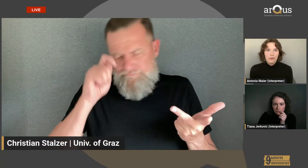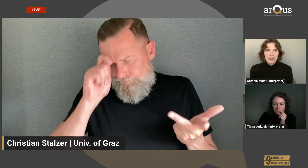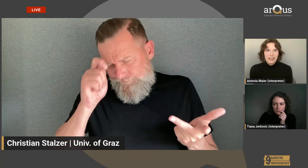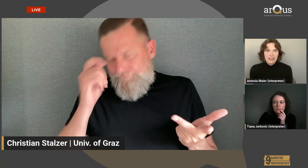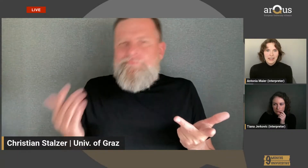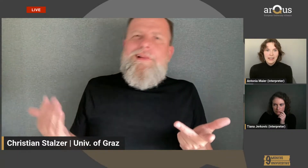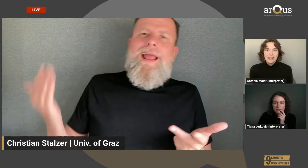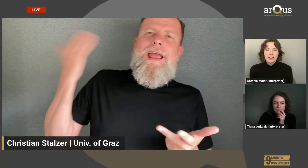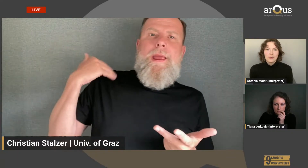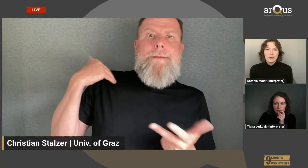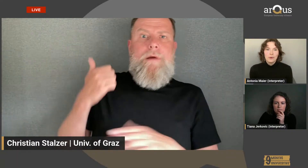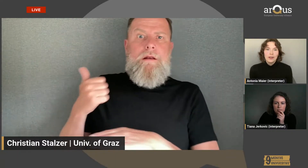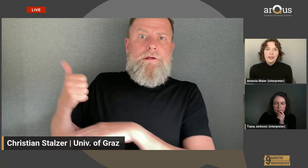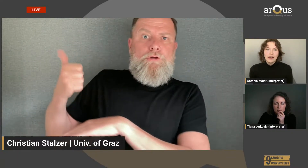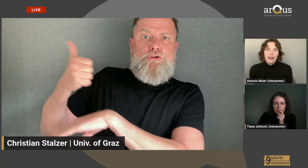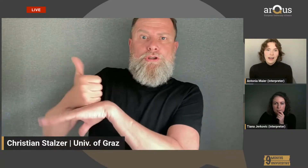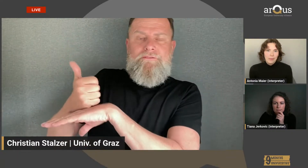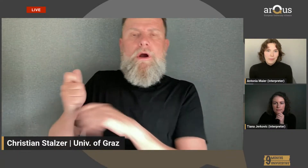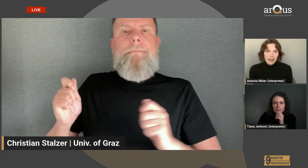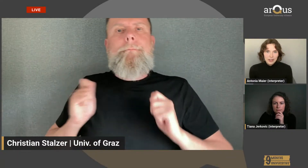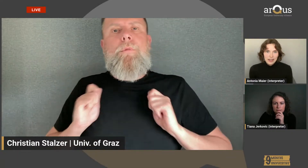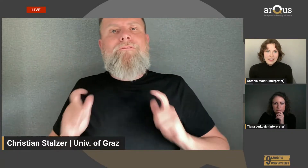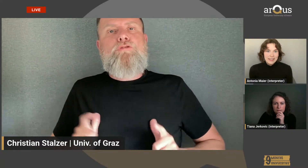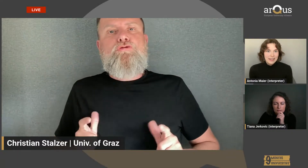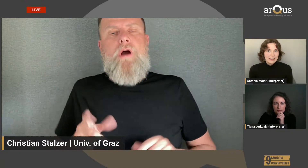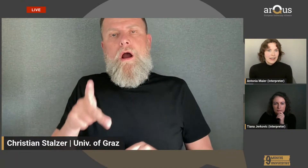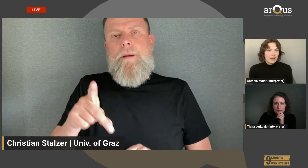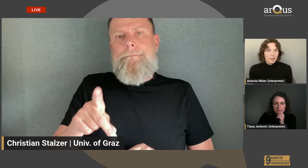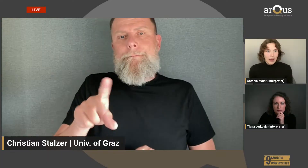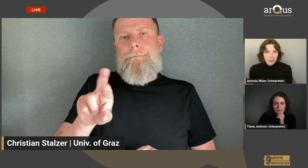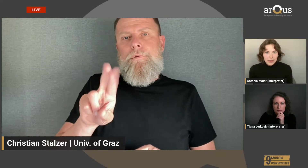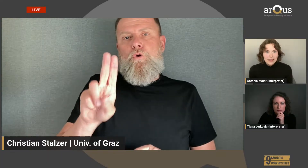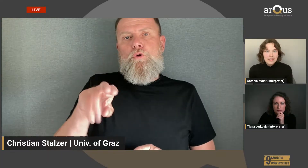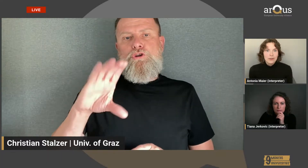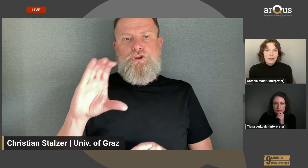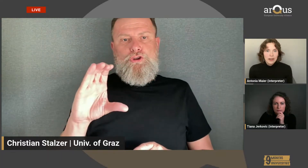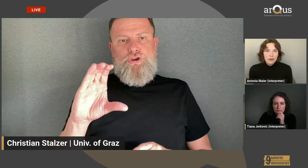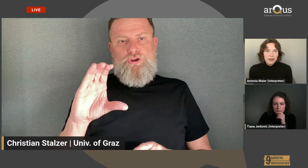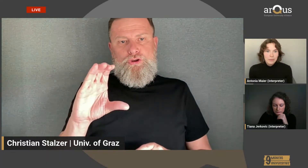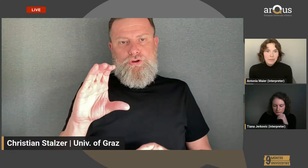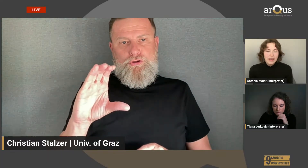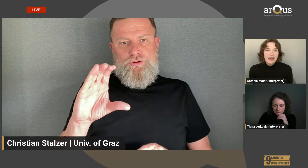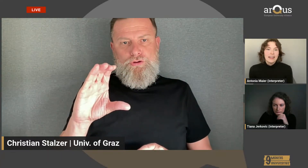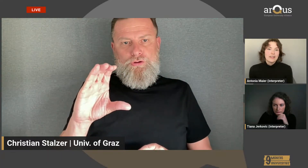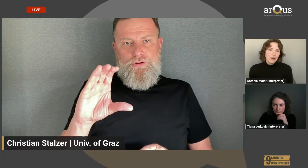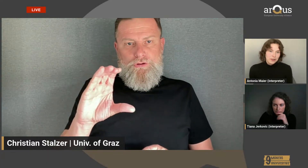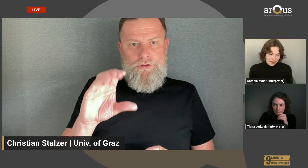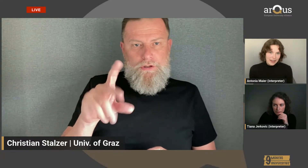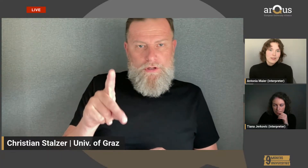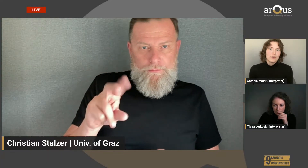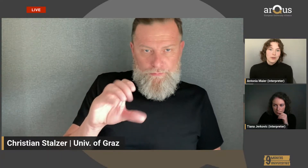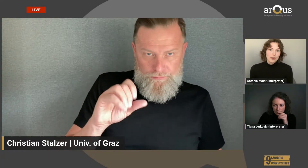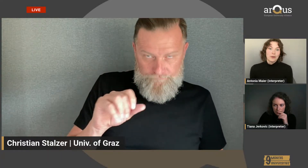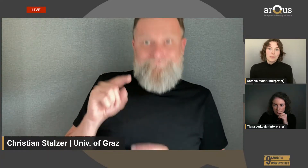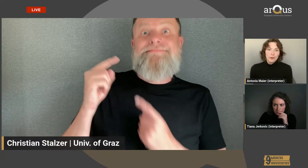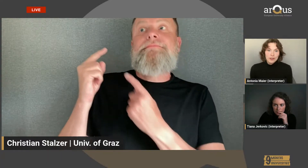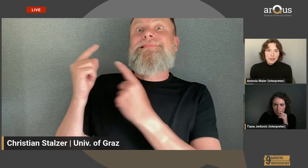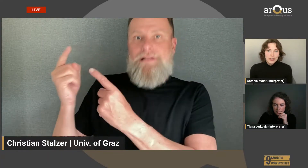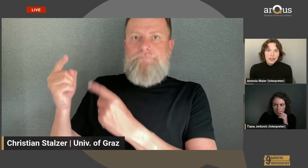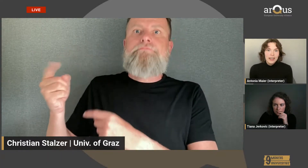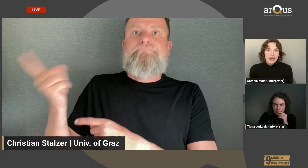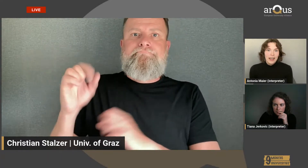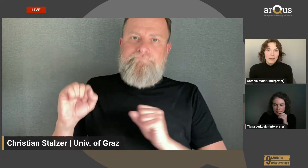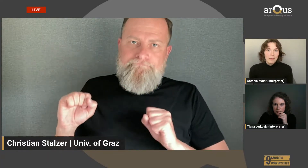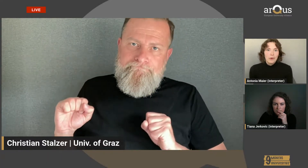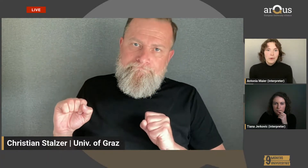Karin Hofstetter, to actually set up this curriculum. It's also thanks to Dr.